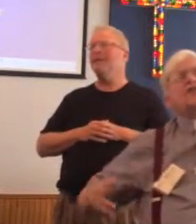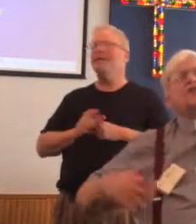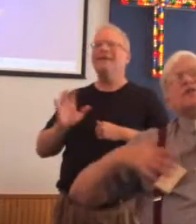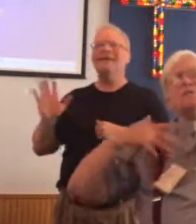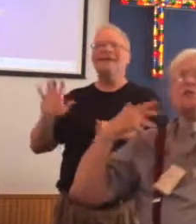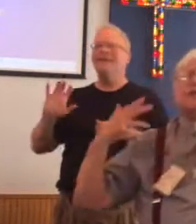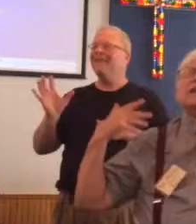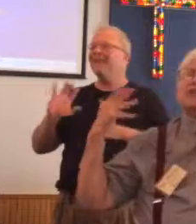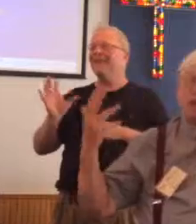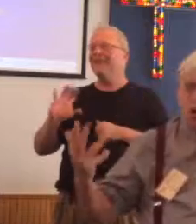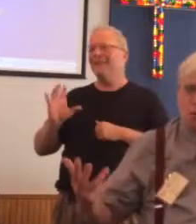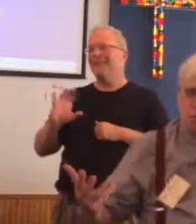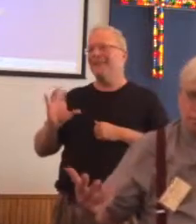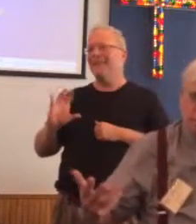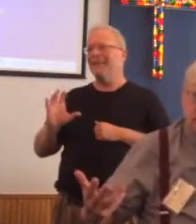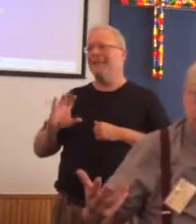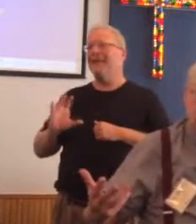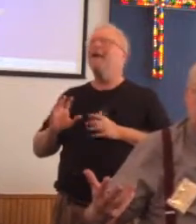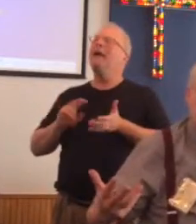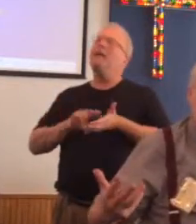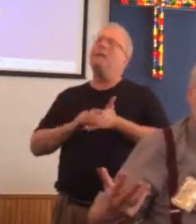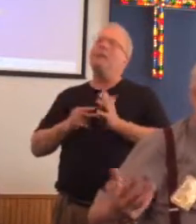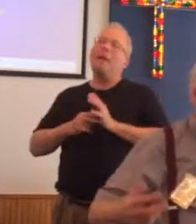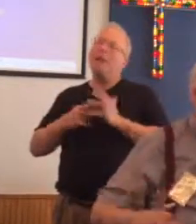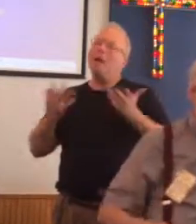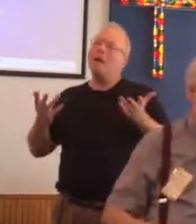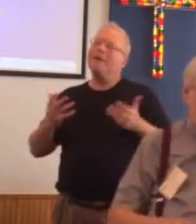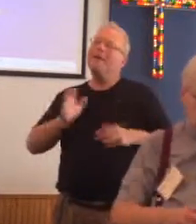It had to do with moving his robe.